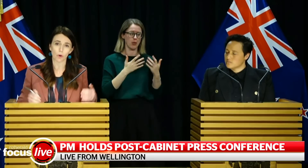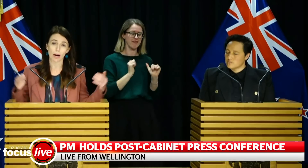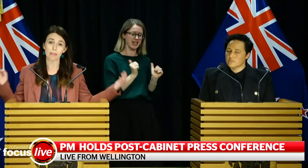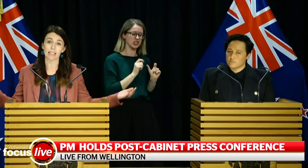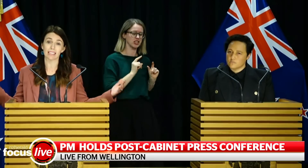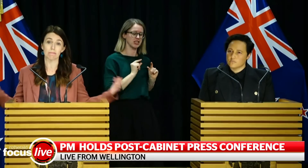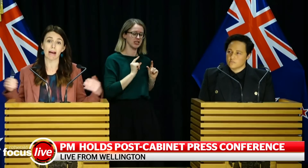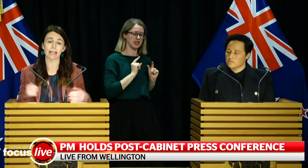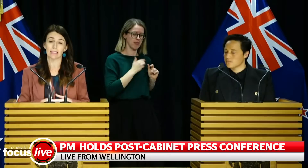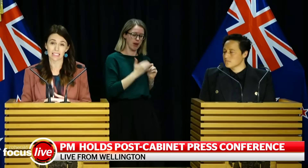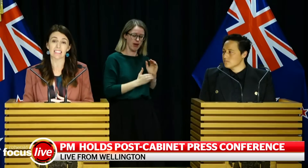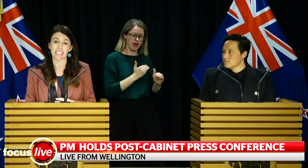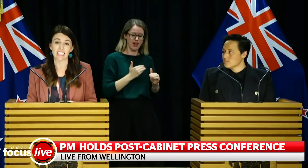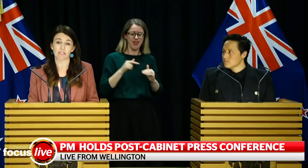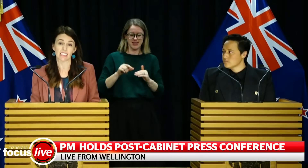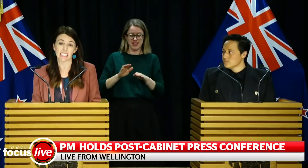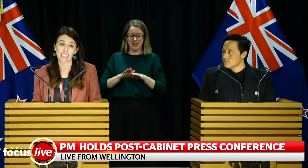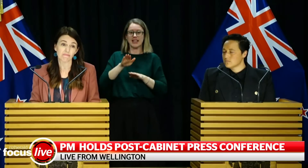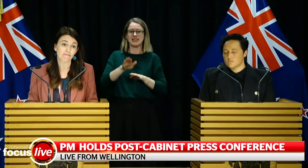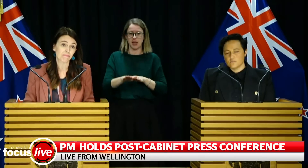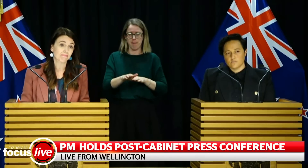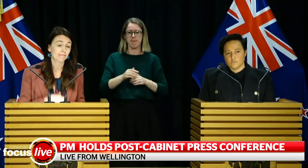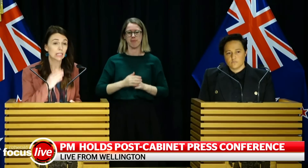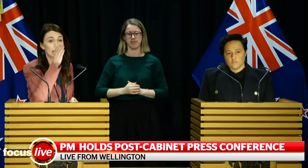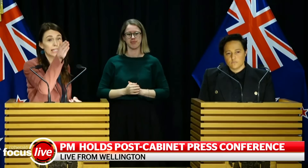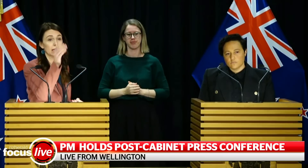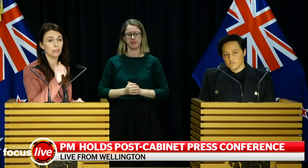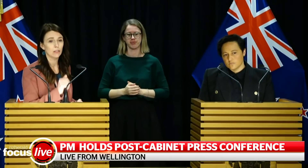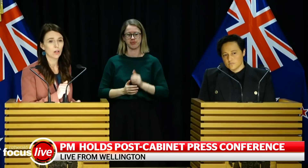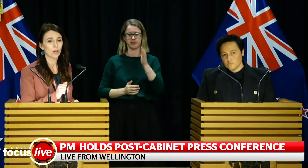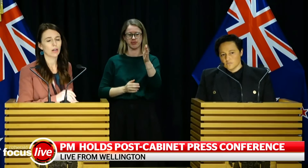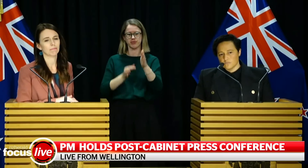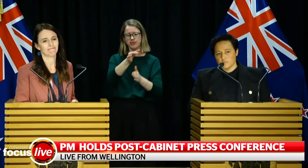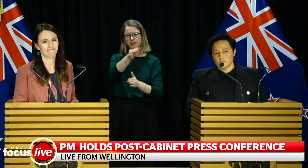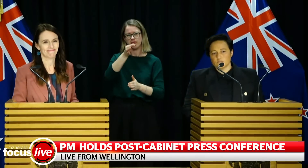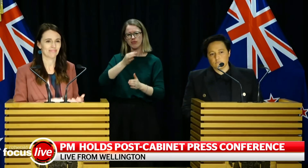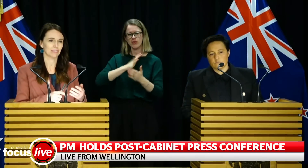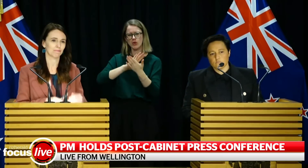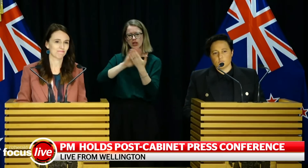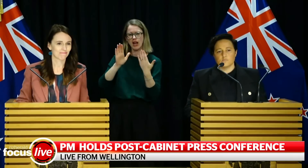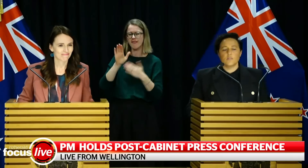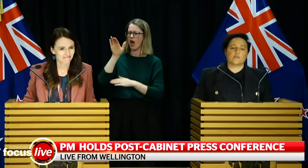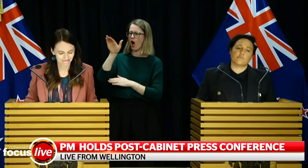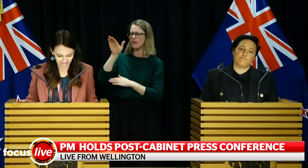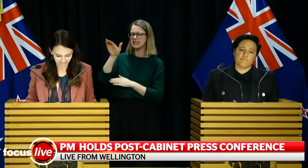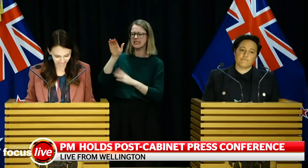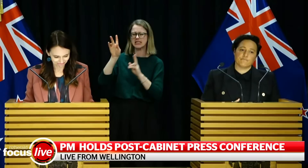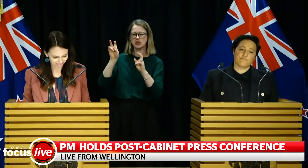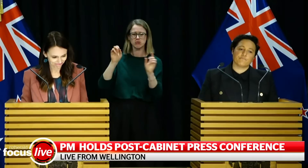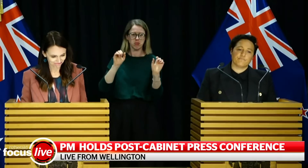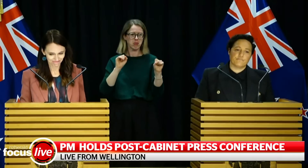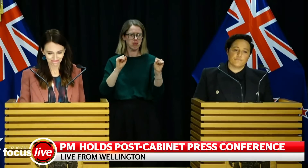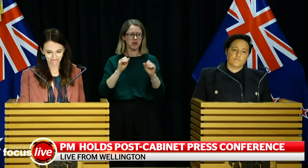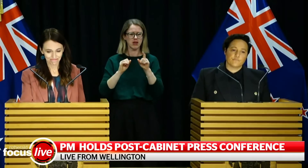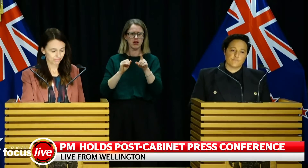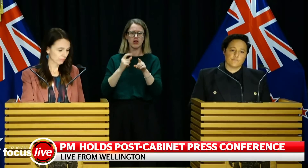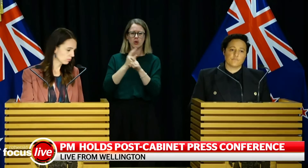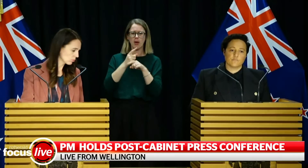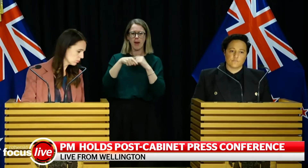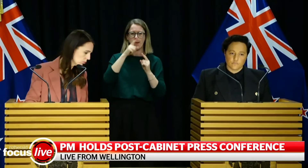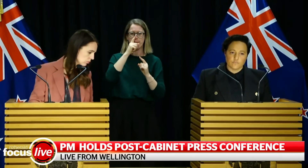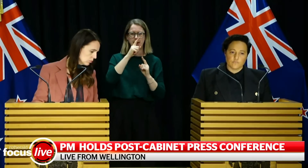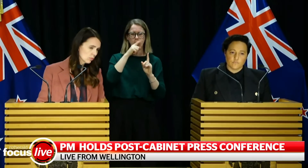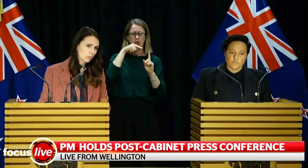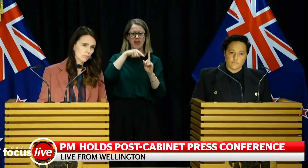proceeds of crime, that this is the next frontier. Minister, I was just trying to clarify the overseas issue. Yes. You talk about people